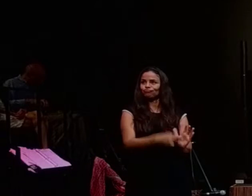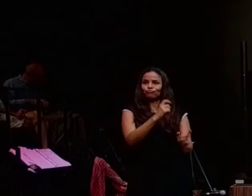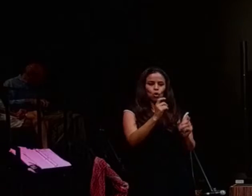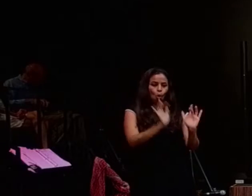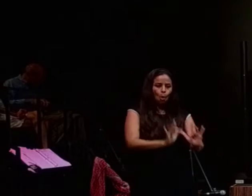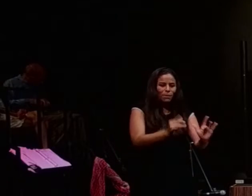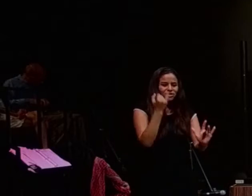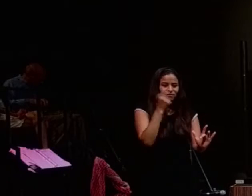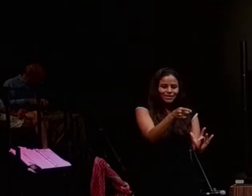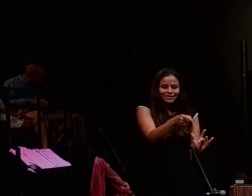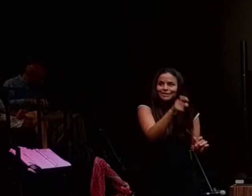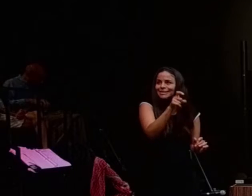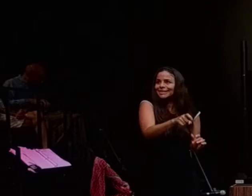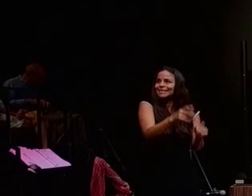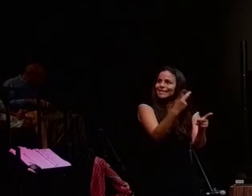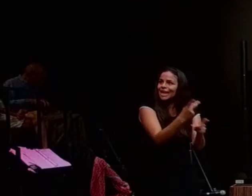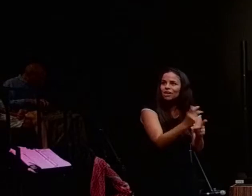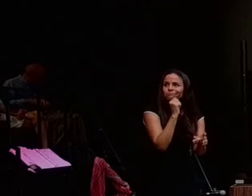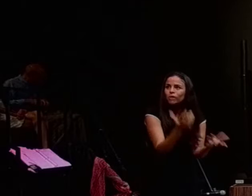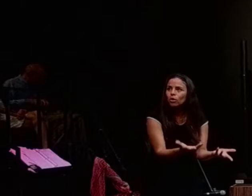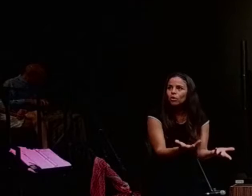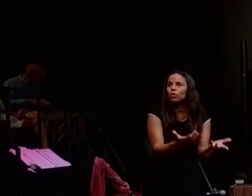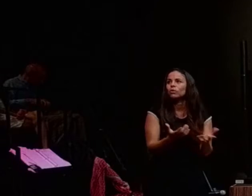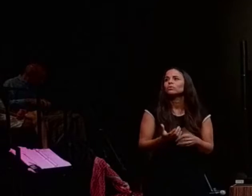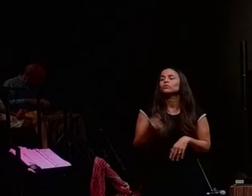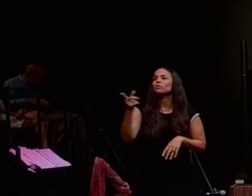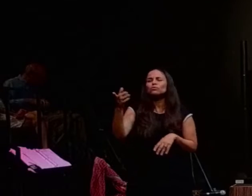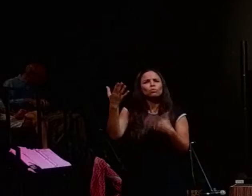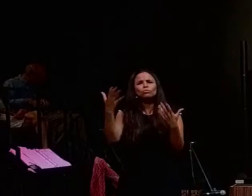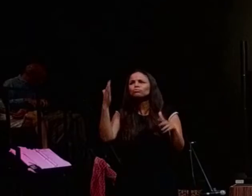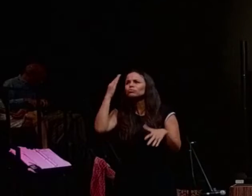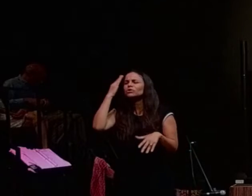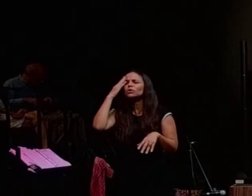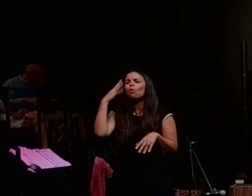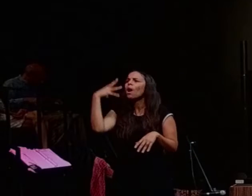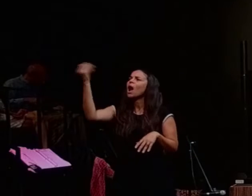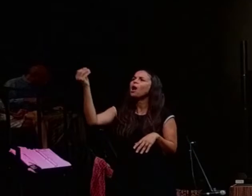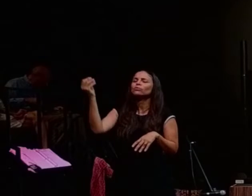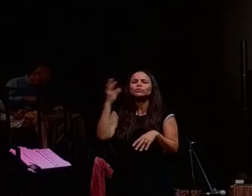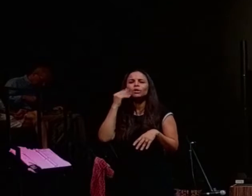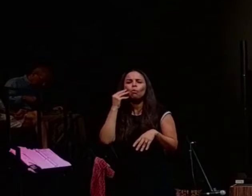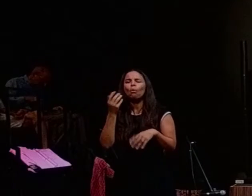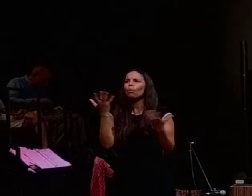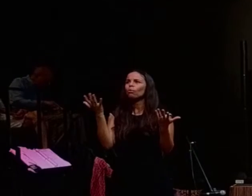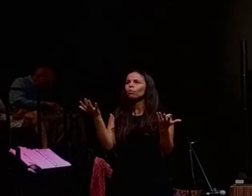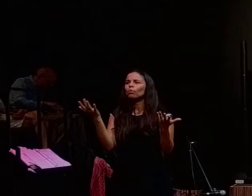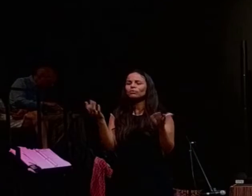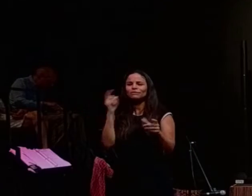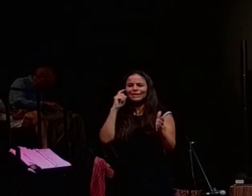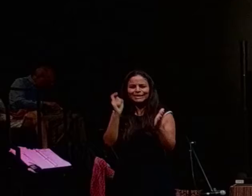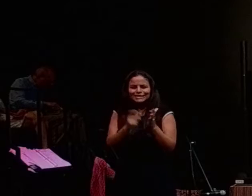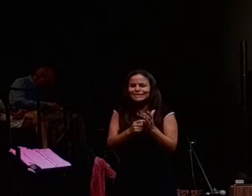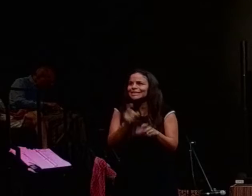there's someone who needs caring for. If everybody was on the same playing field, how would we do that? What would that look like? These experiences draw us